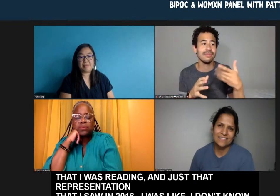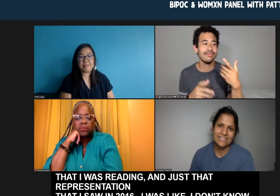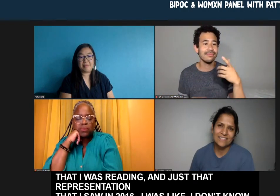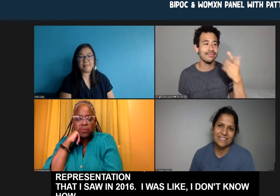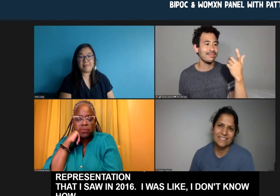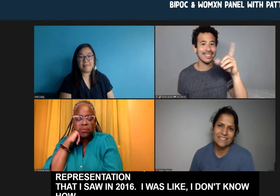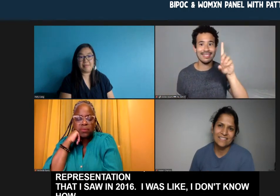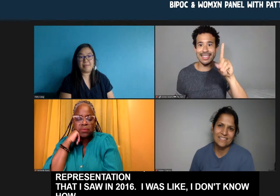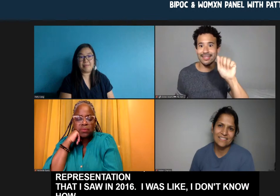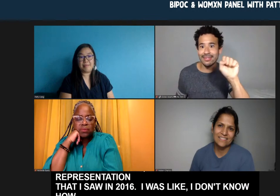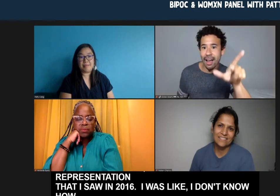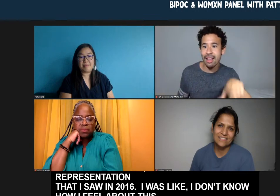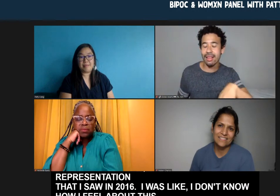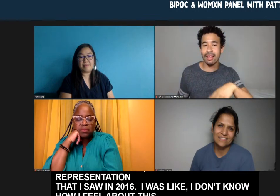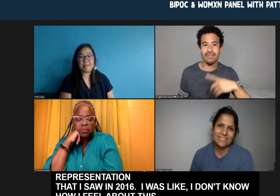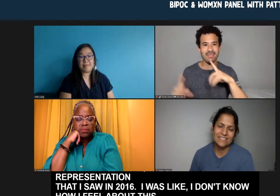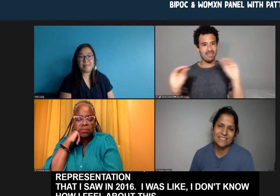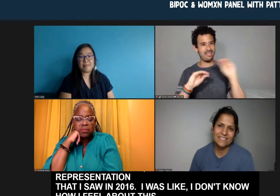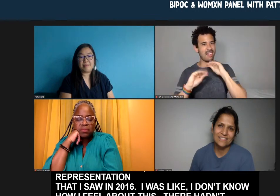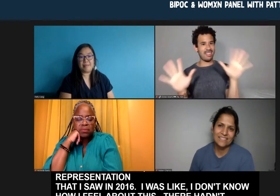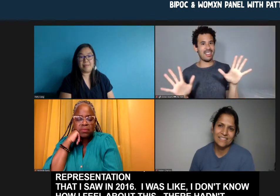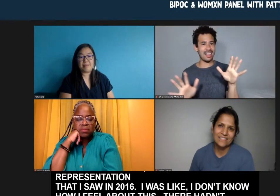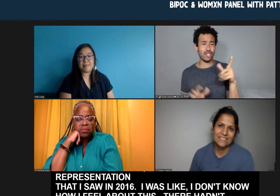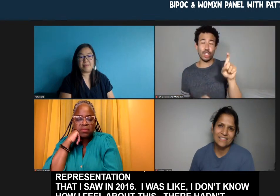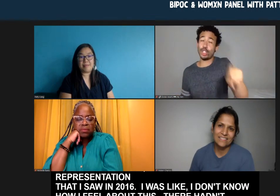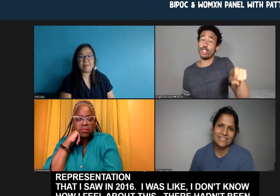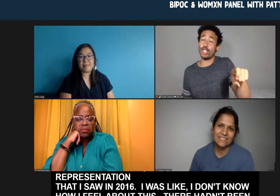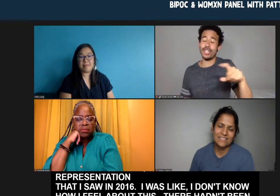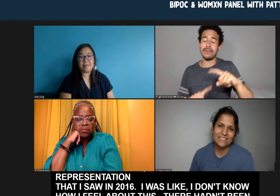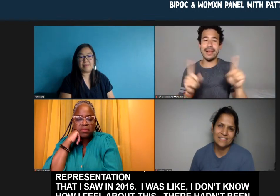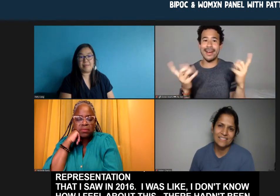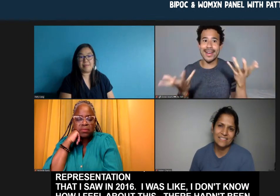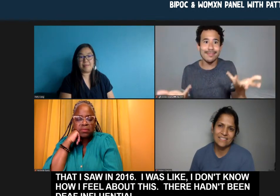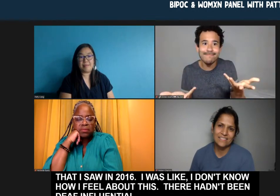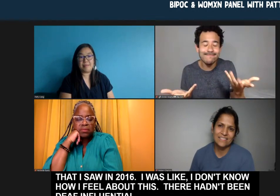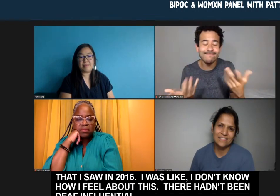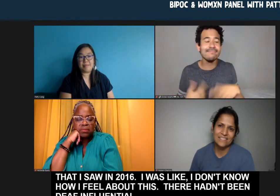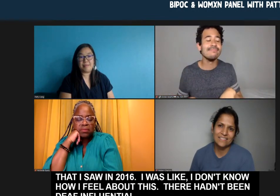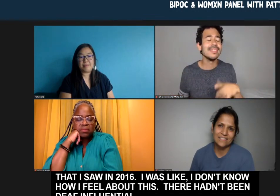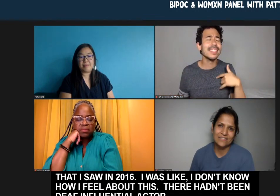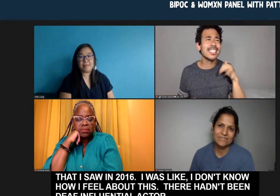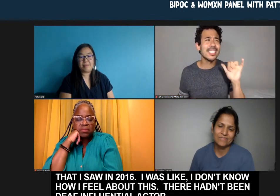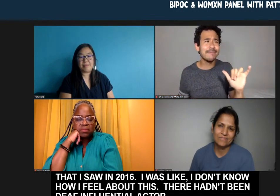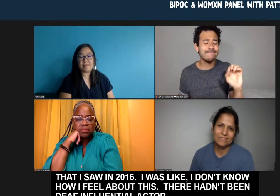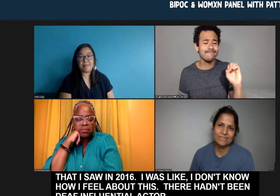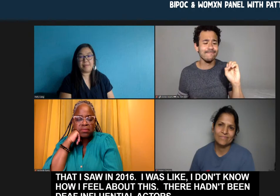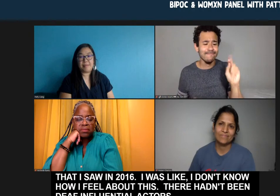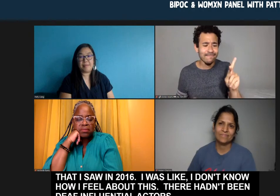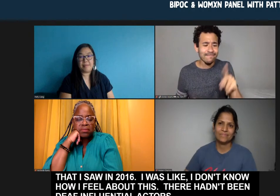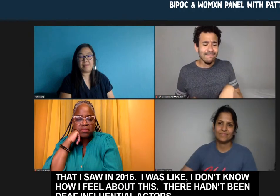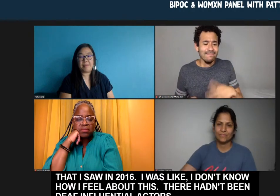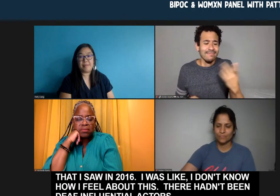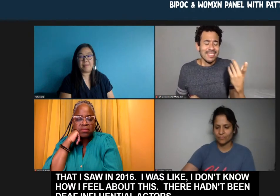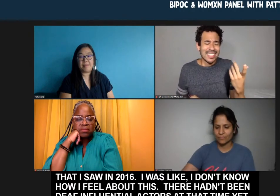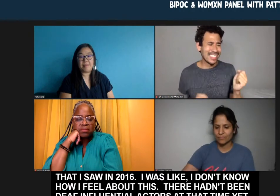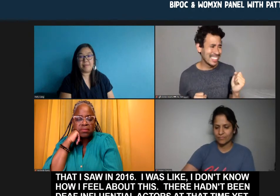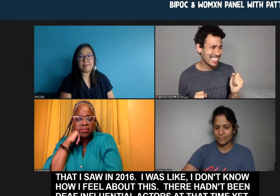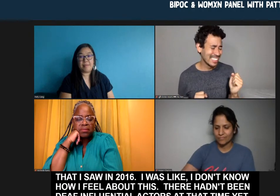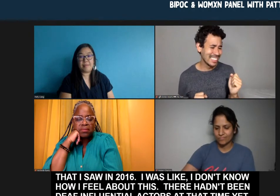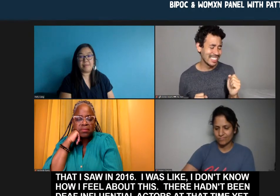deaf influential actors at that time yet. There wasn't a whole lot going on. There should have been, but there wasn't. And so I said,